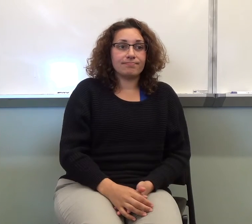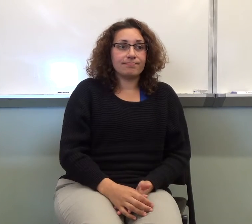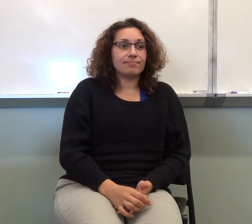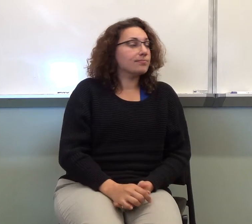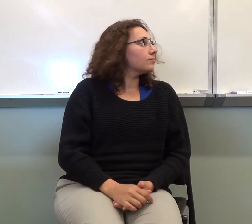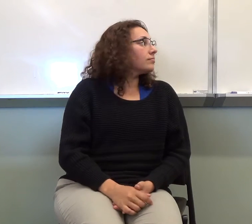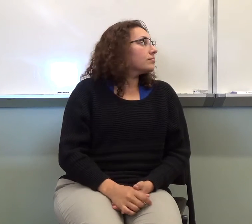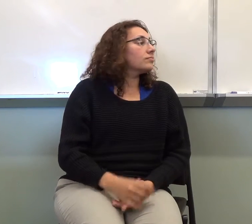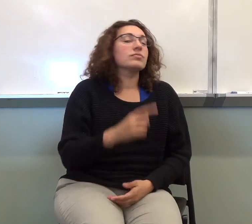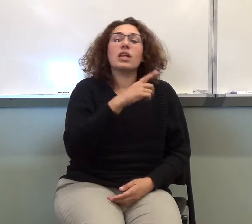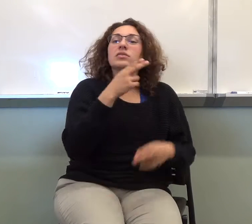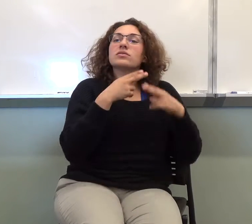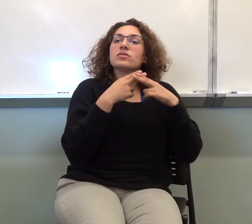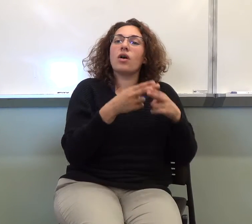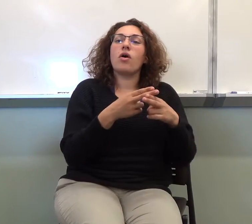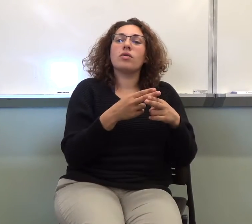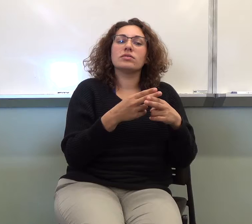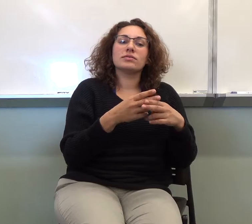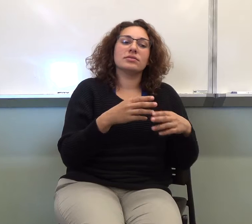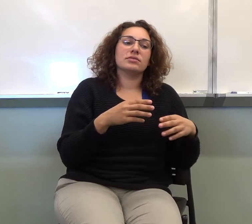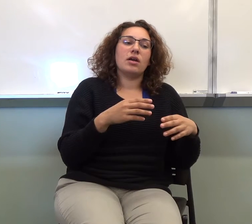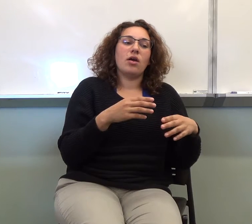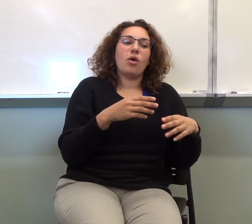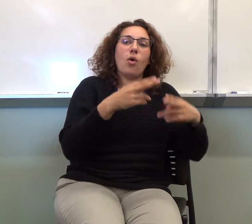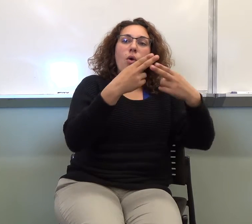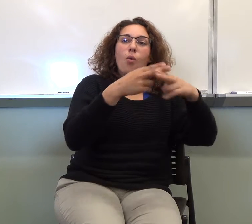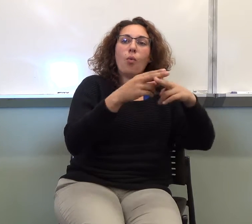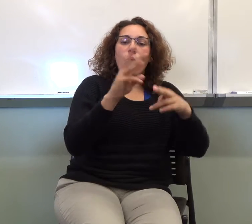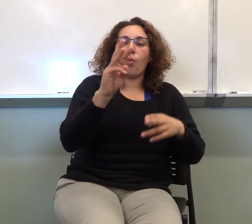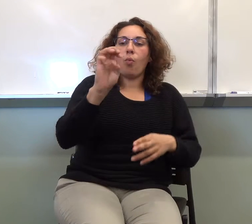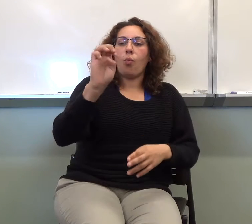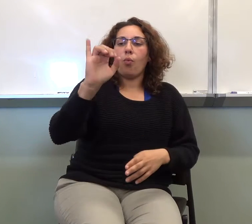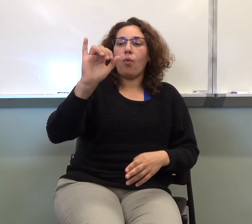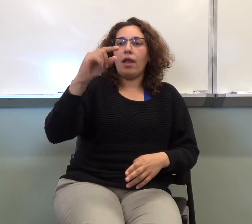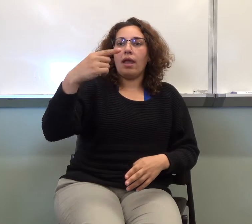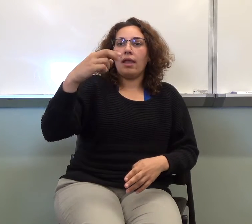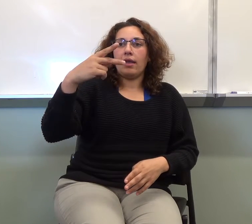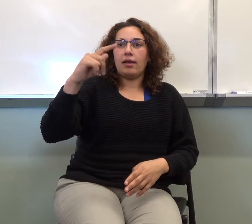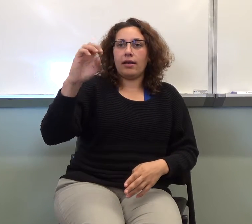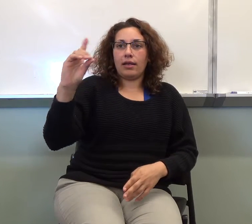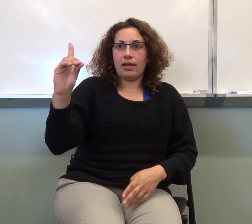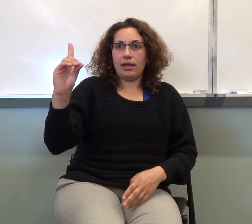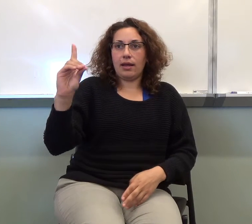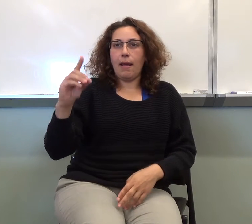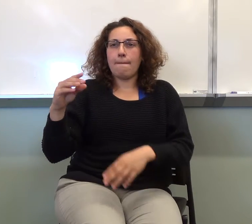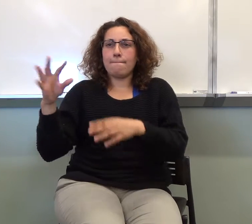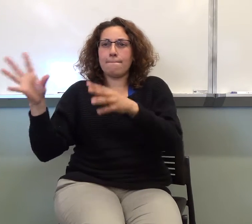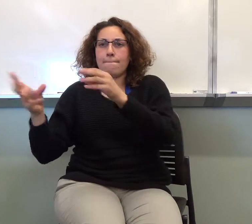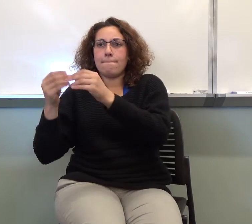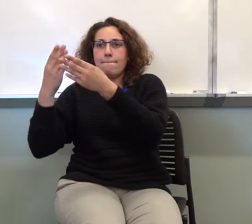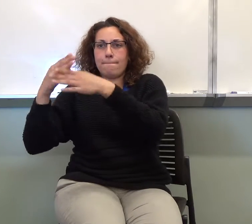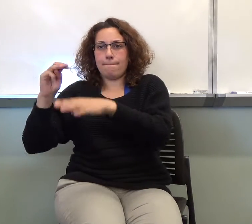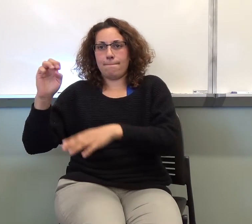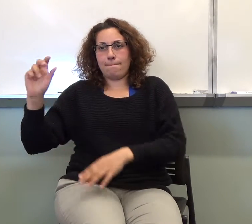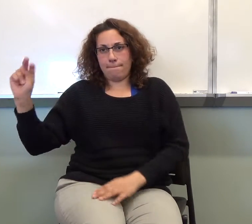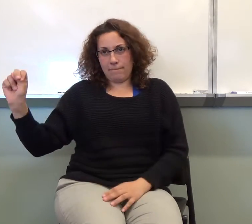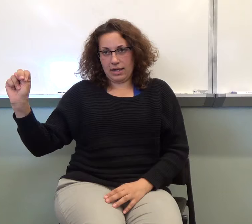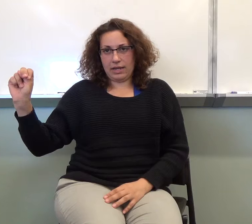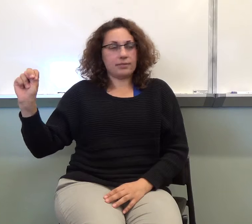This is called a weighted mean, by the way. In other words, these numbers, this is weighted by the factor of 3,